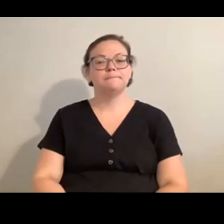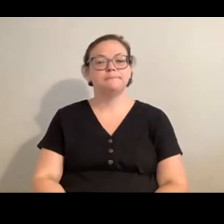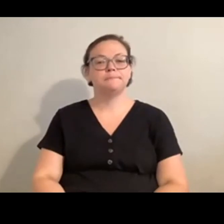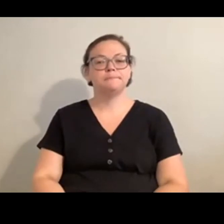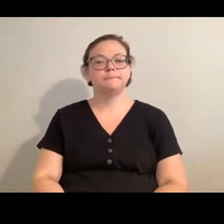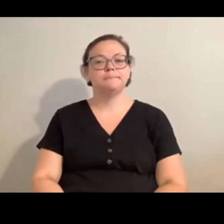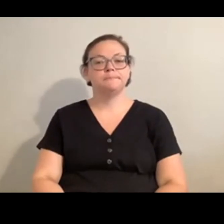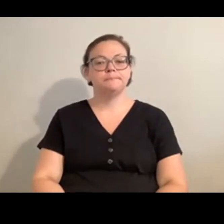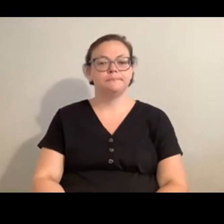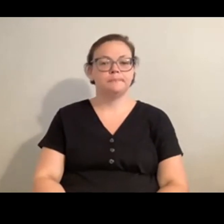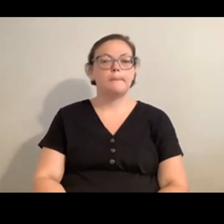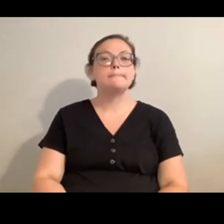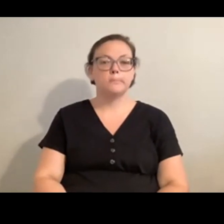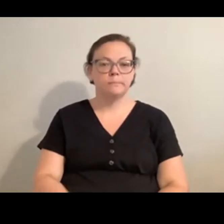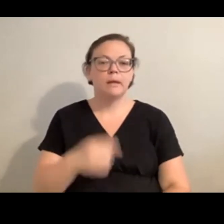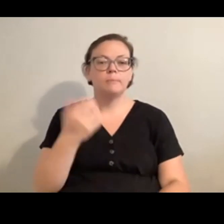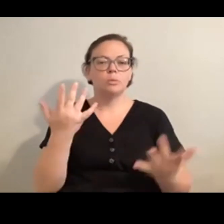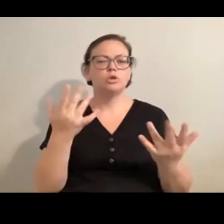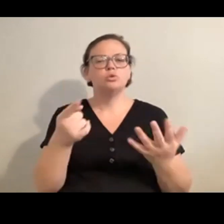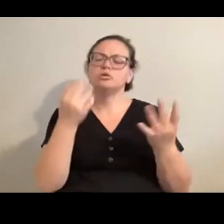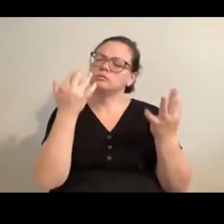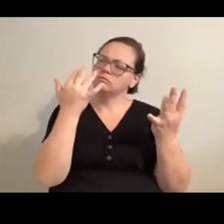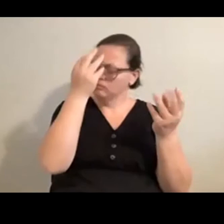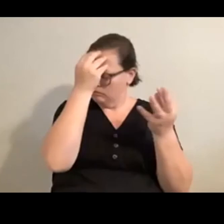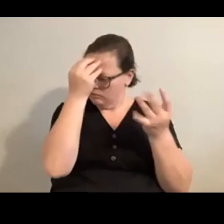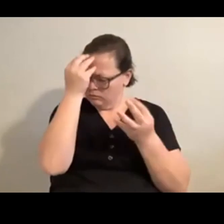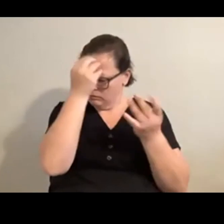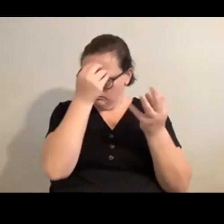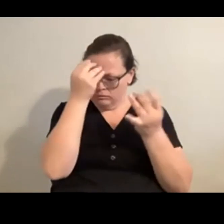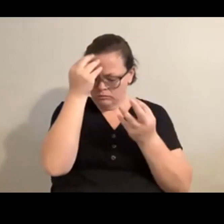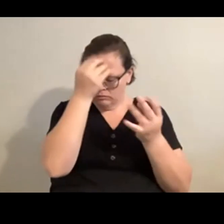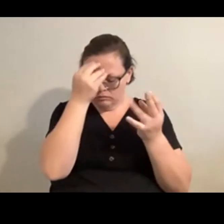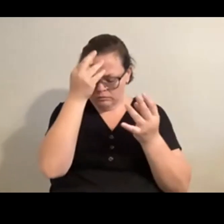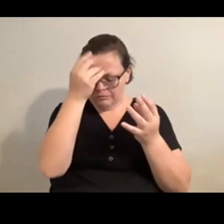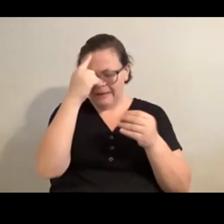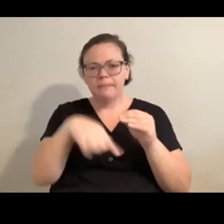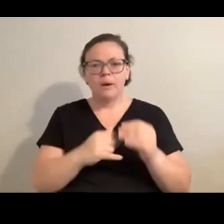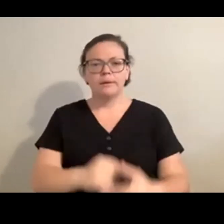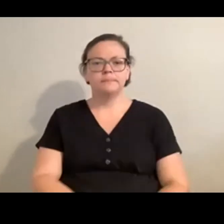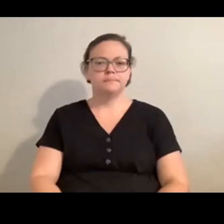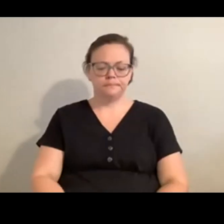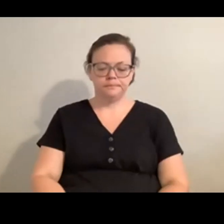I'll give you a couple minutes just to sit with it and let it sink in.